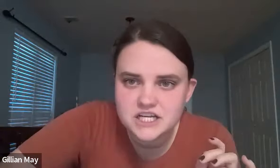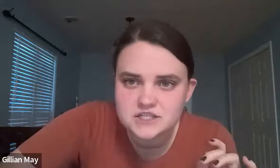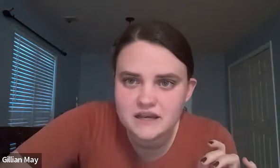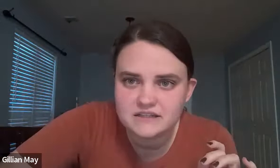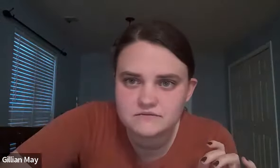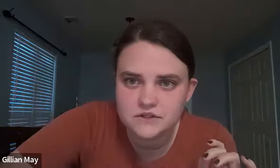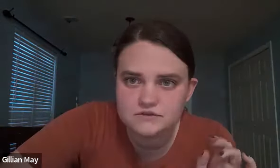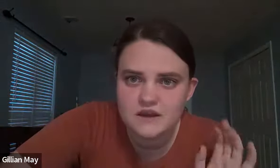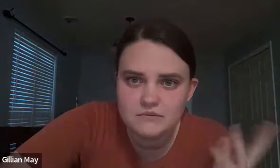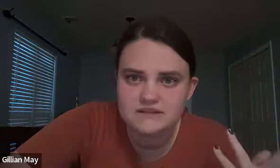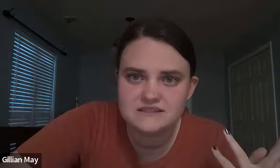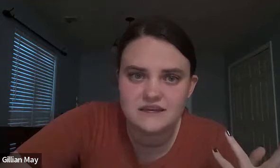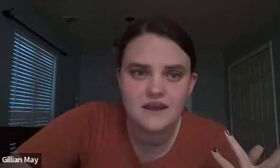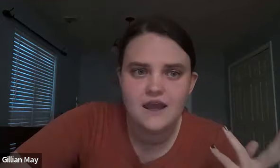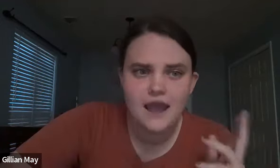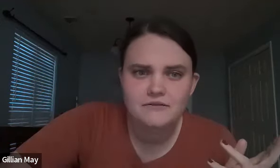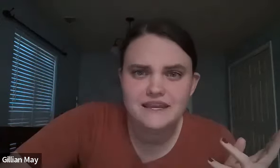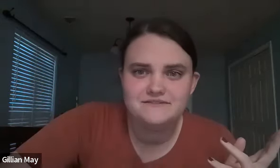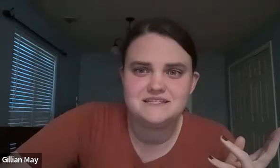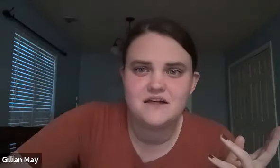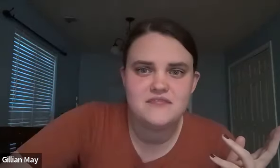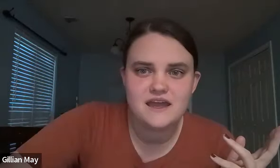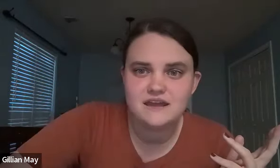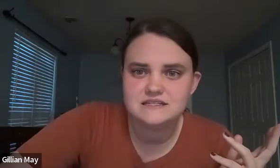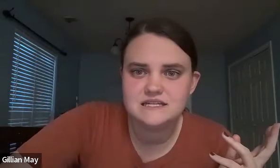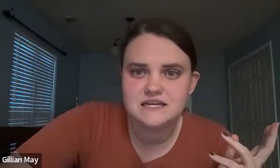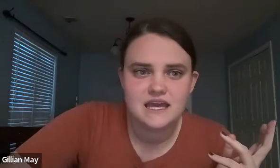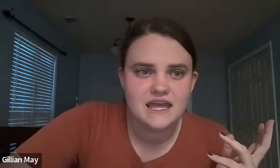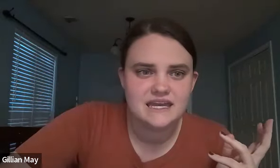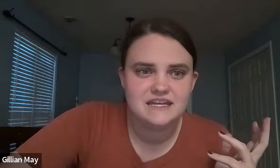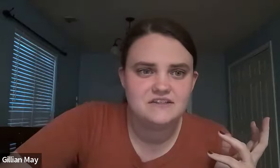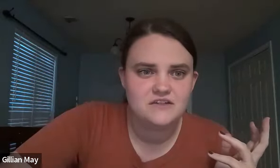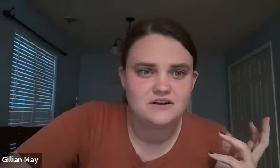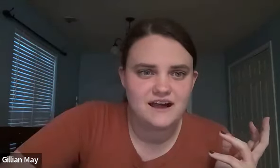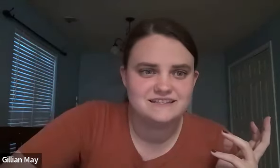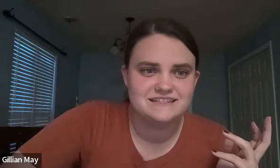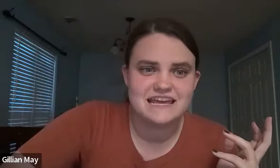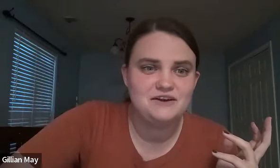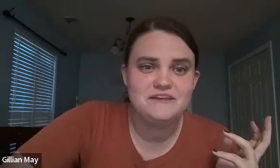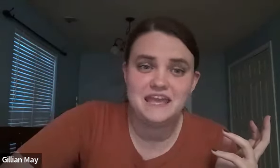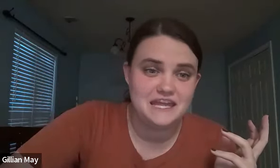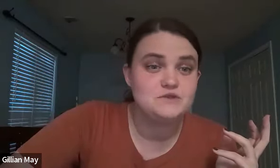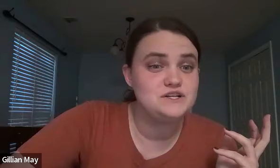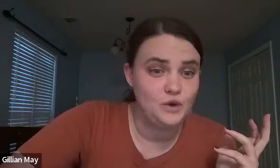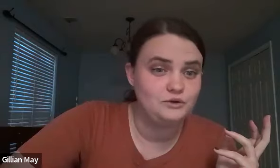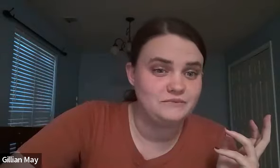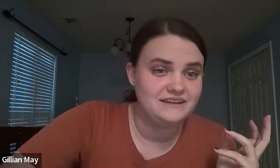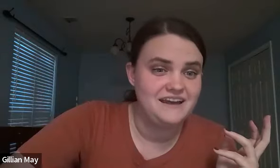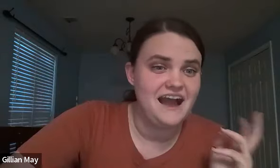this back into view so everyone can see. I don't think I've done that in any of the other classes, and I don't think anyone told me. I